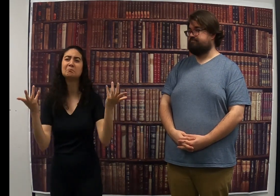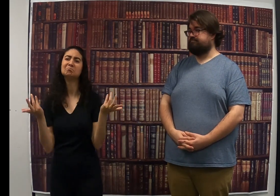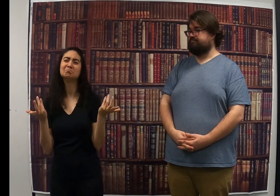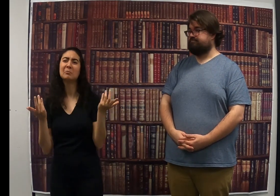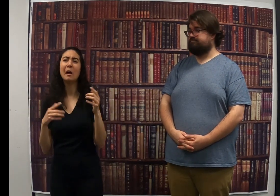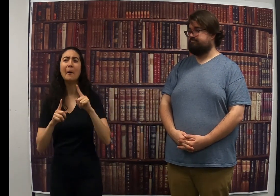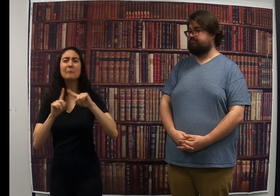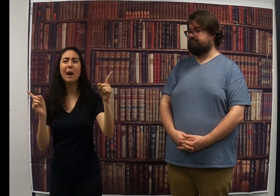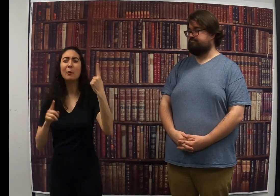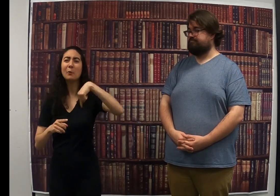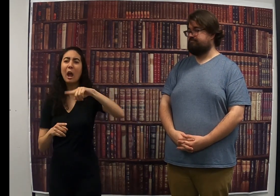up. The